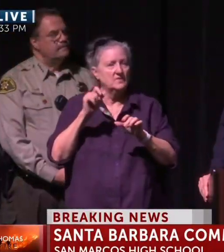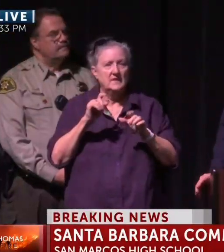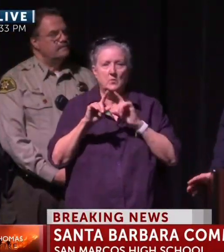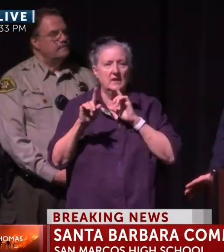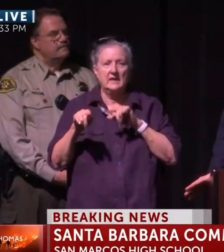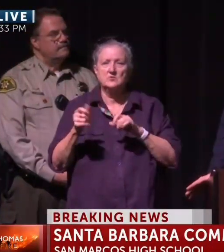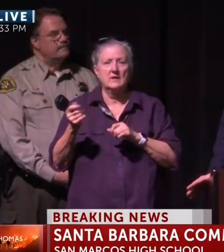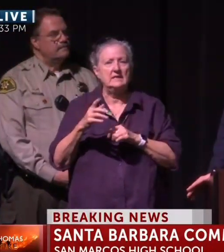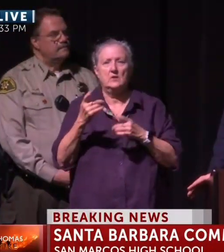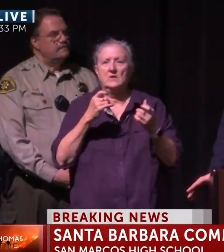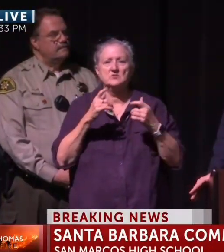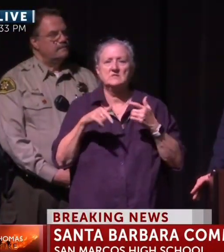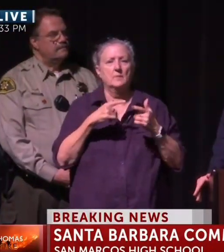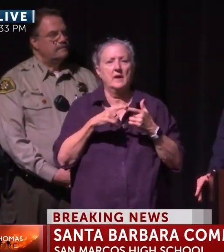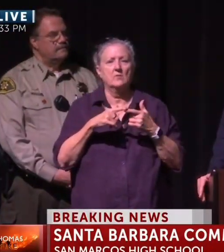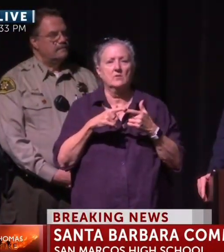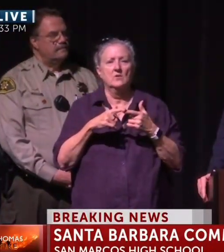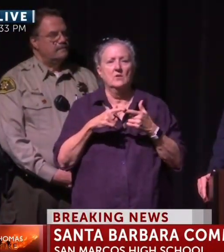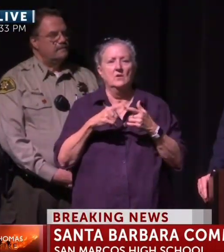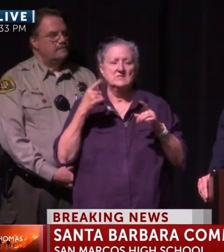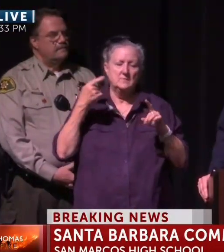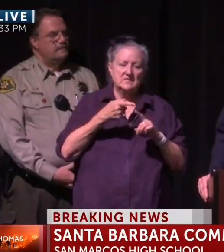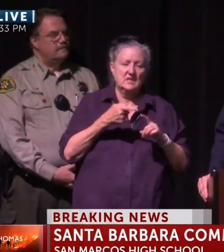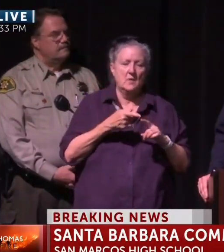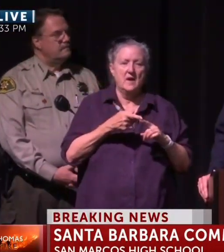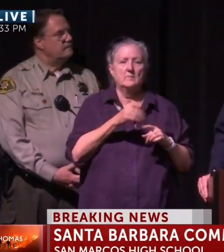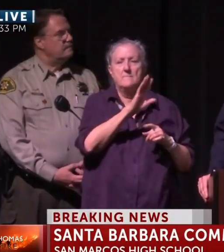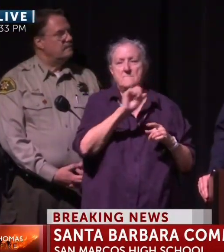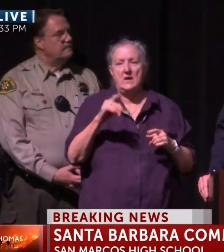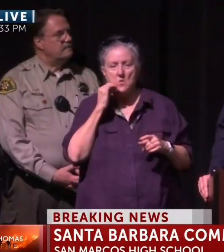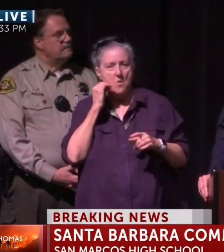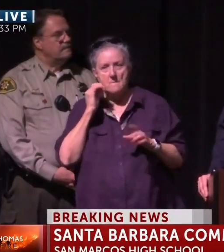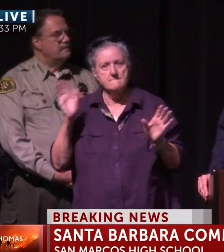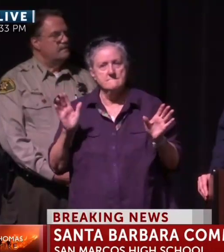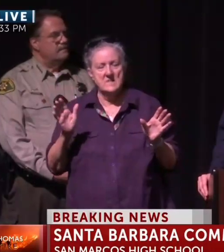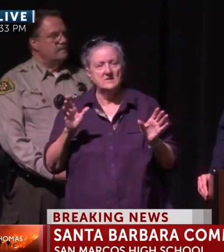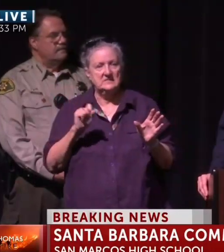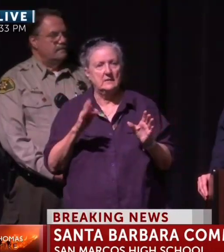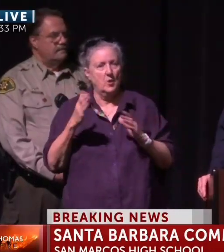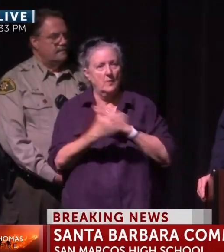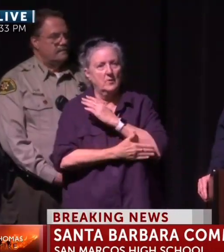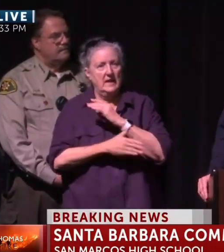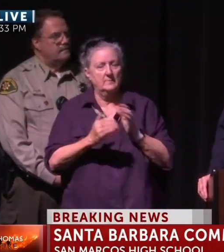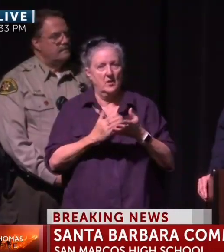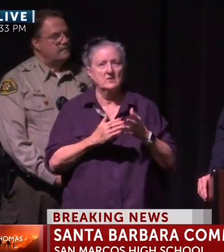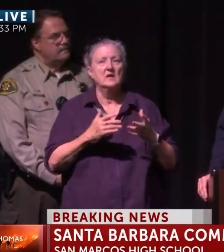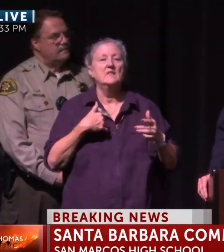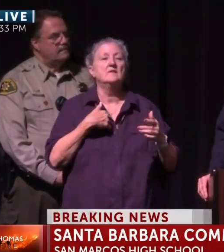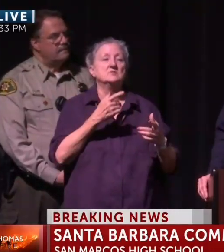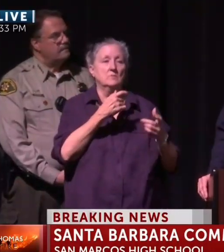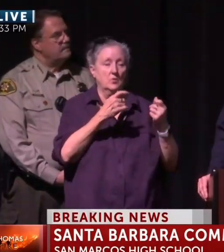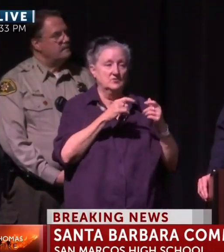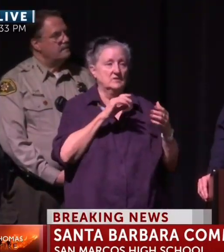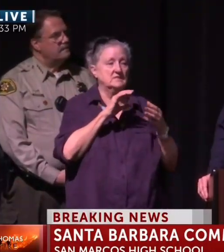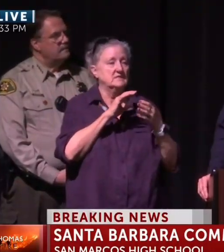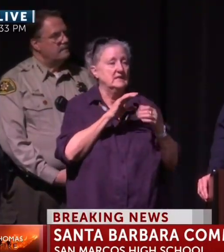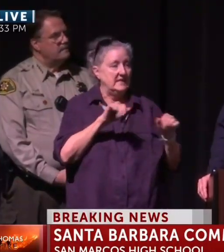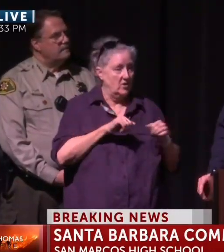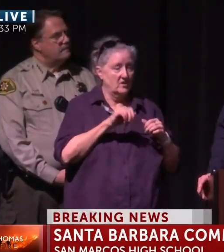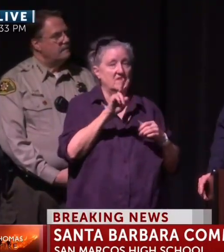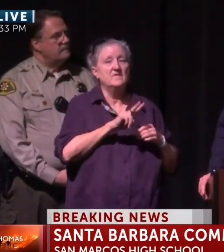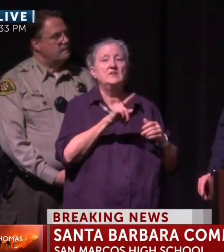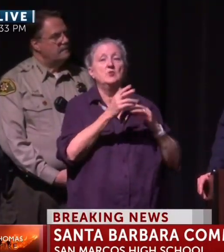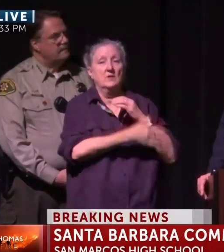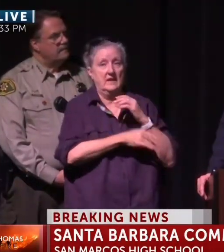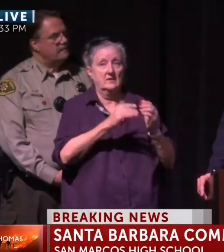to be answered any questions tonight specifically about repopulation on the Santa Barbara County side. There are some questions that are areas on the